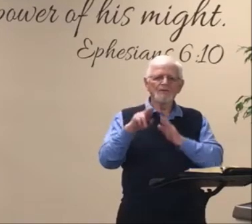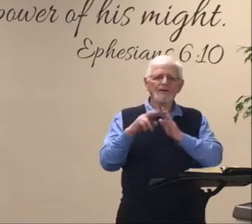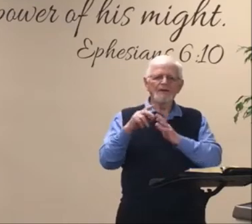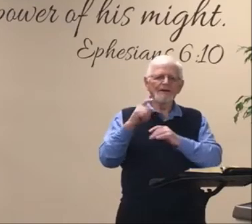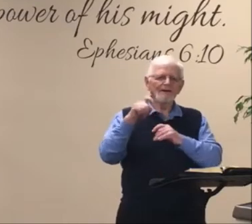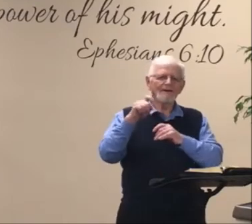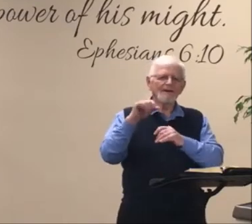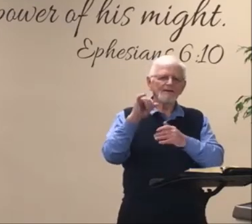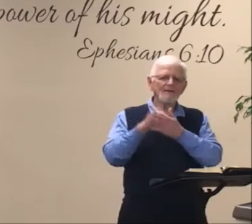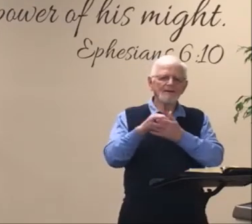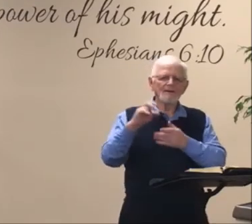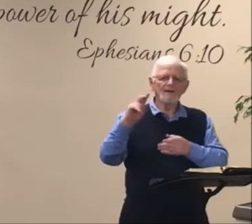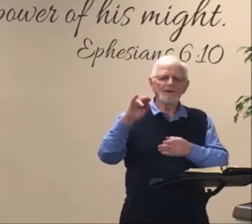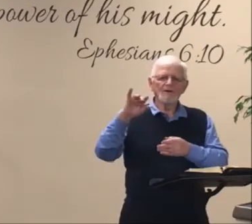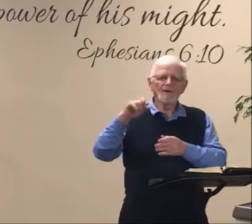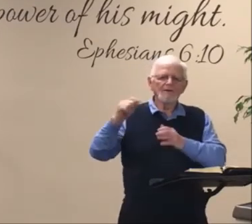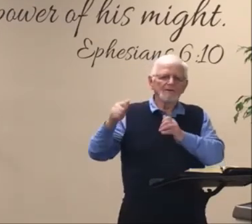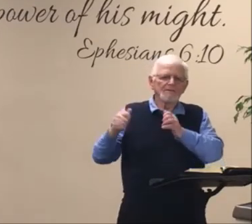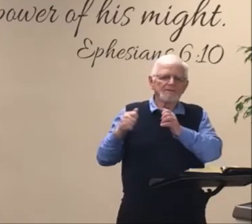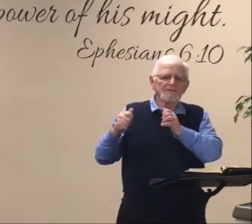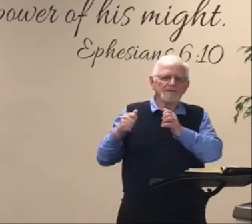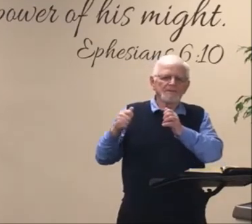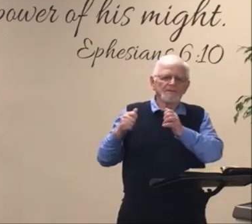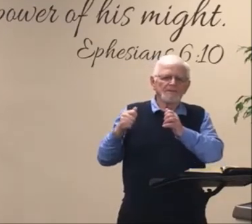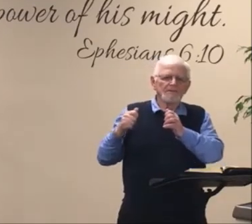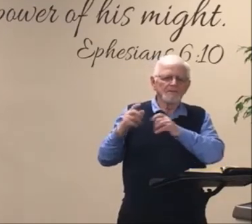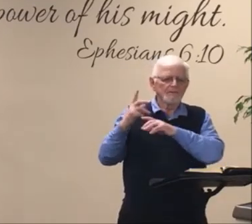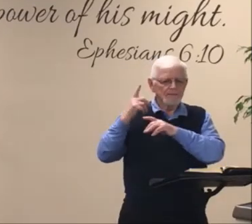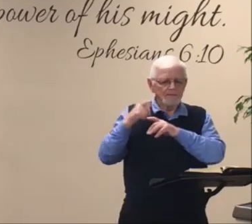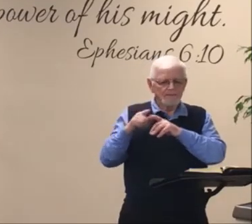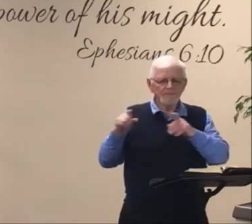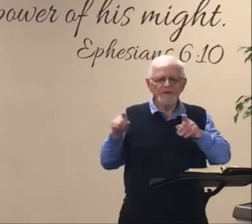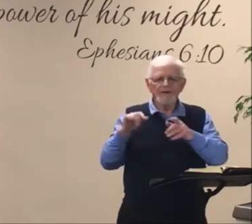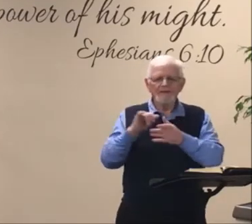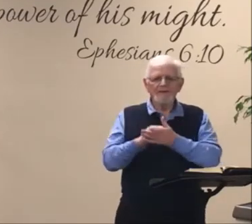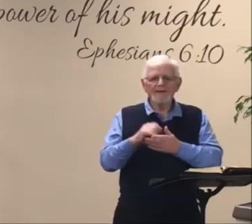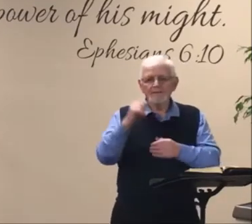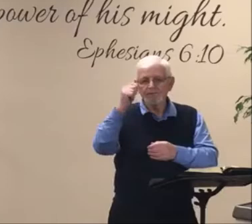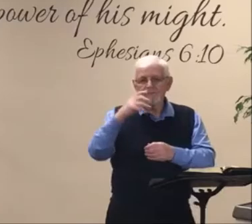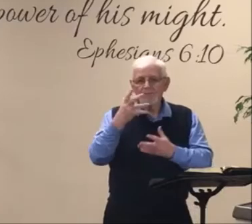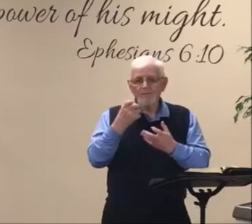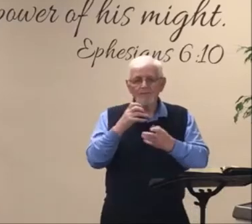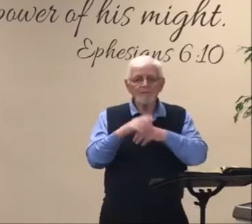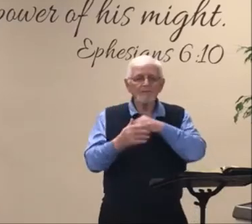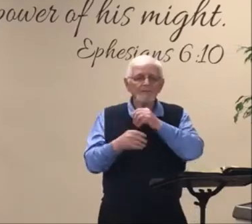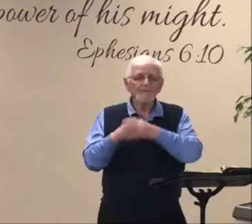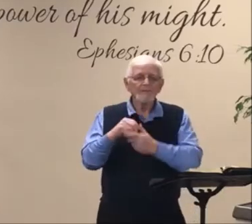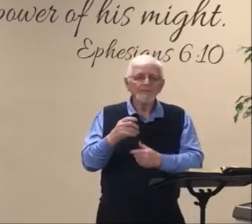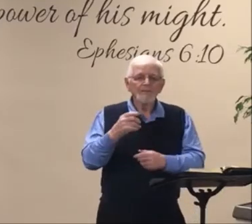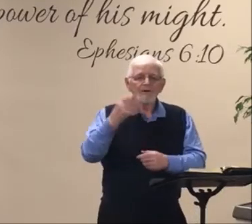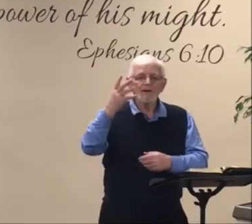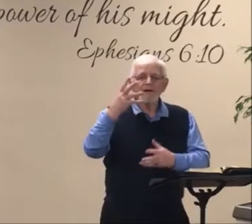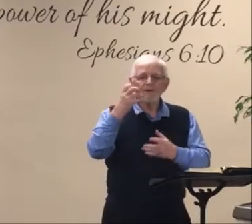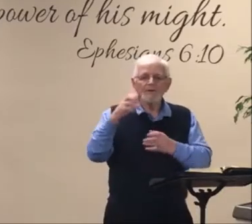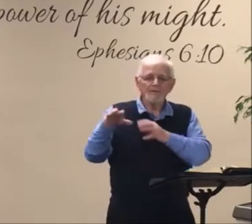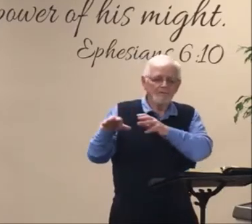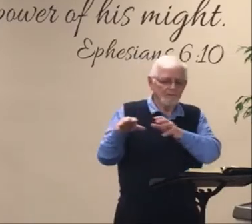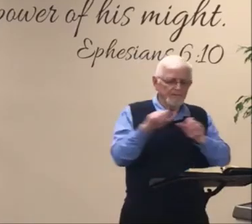background static noise to distract them. Men want some company. And God wants you to get away from the